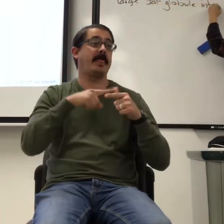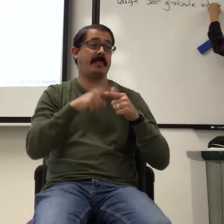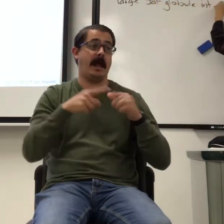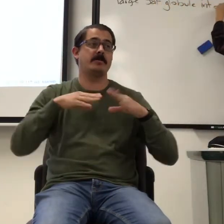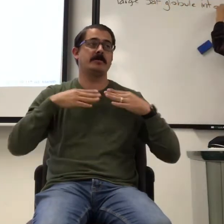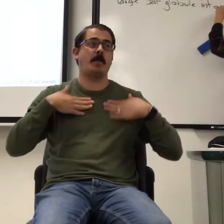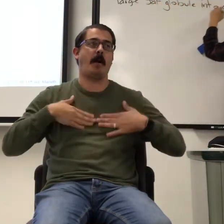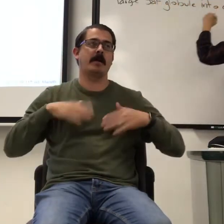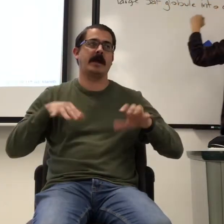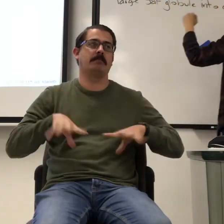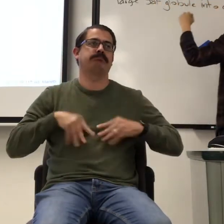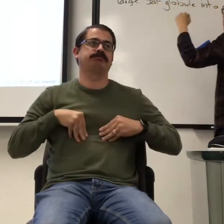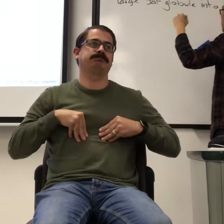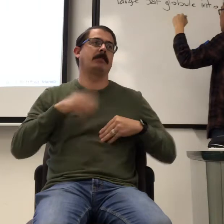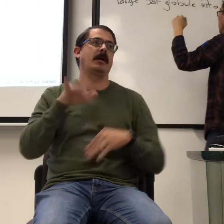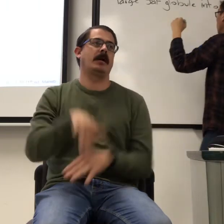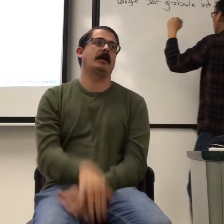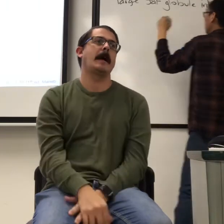into a